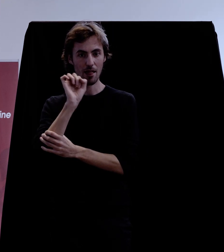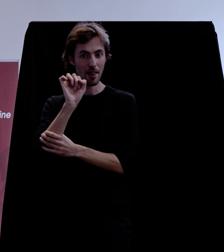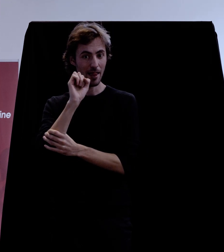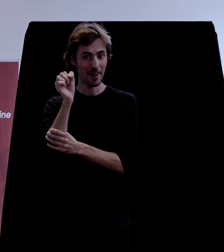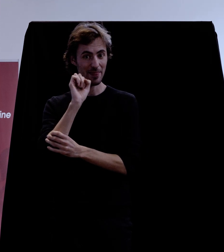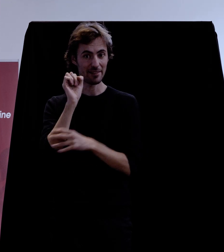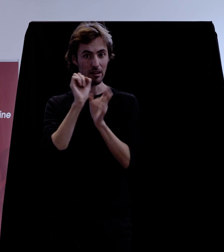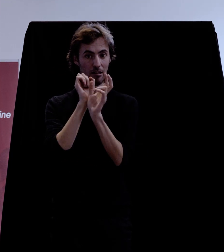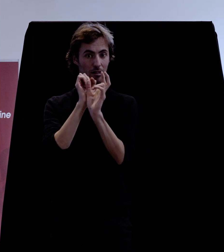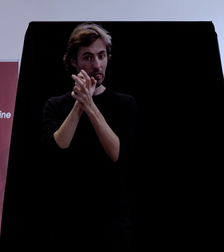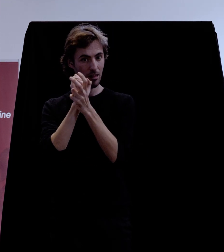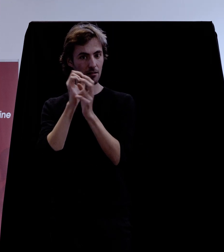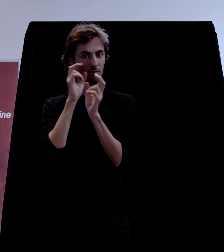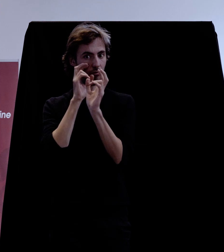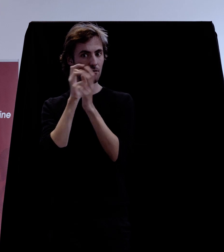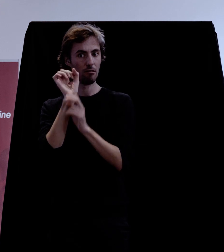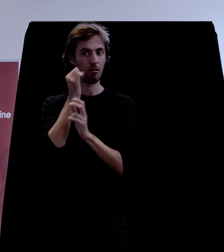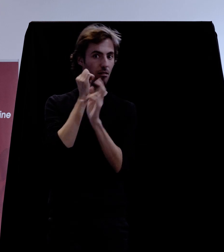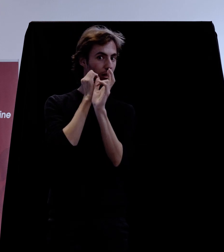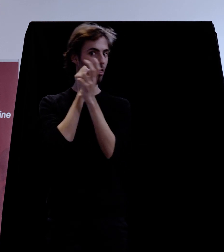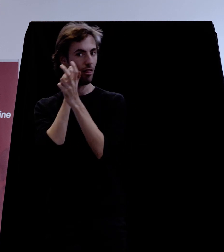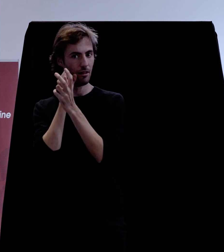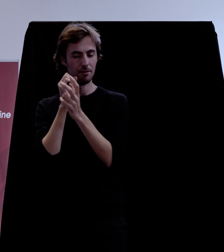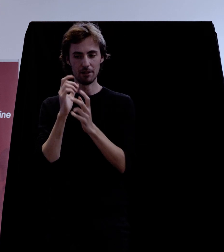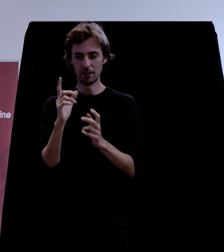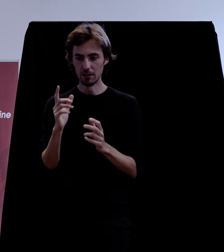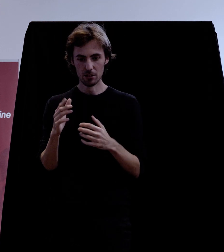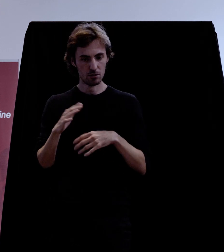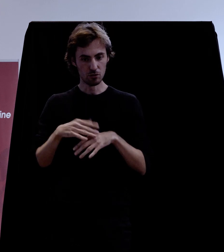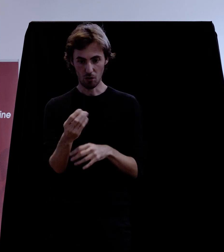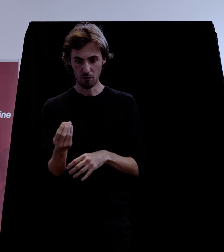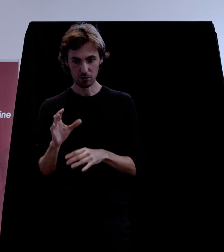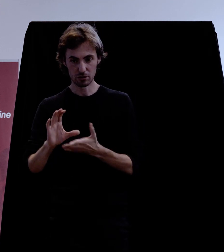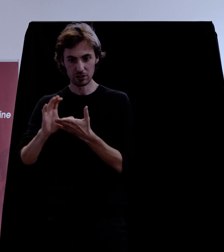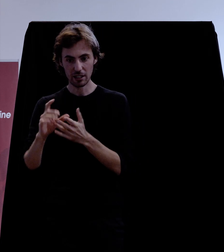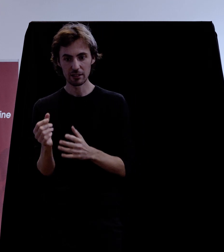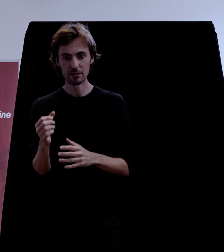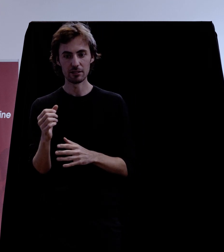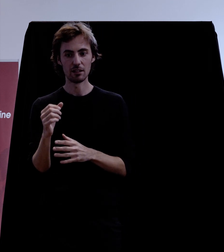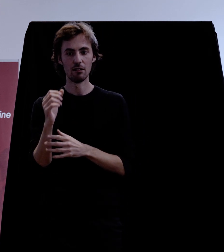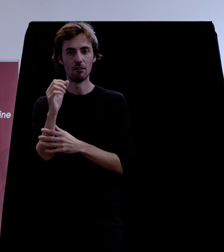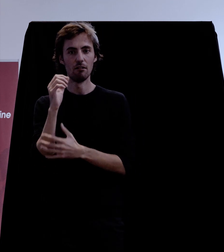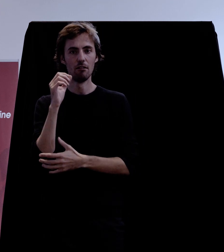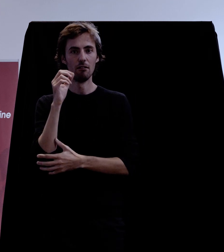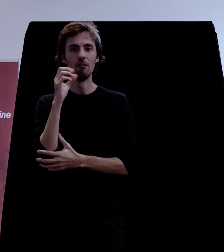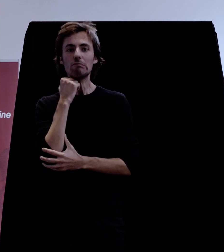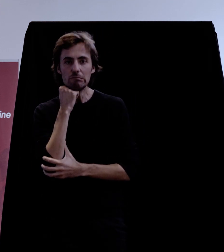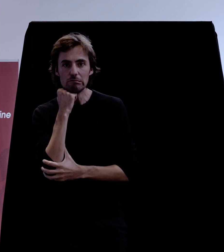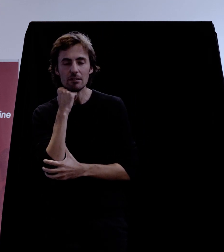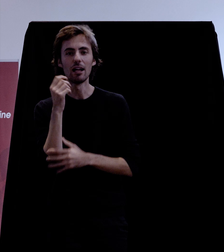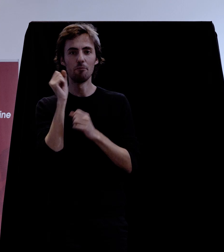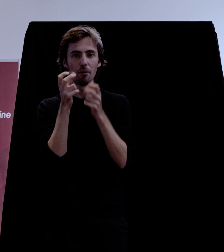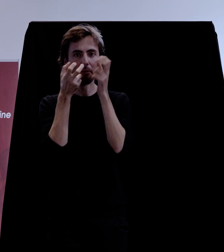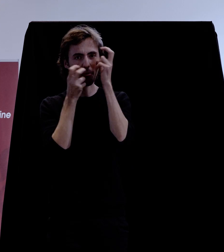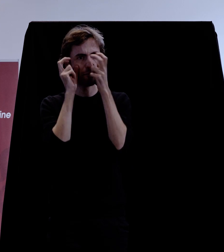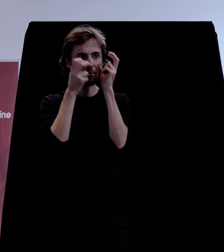are steady and they can pay attention better. But they get described as lazy because they do things like that. They are not lazy.